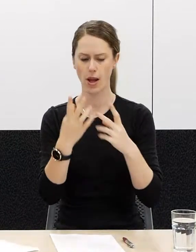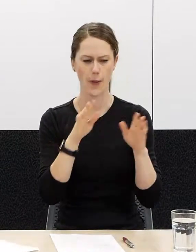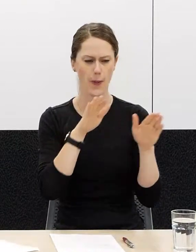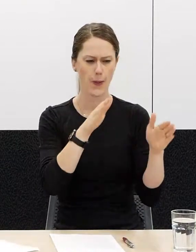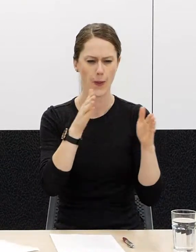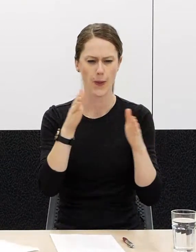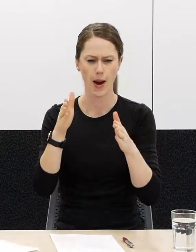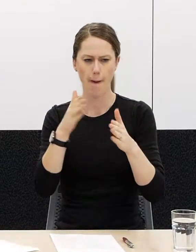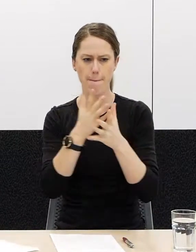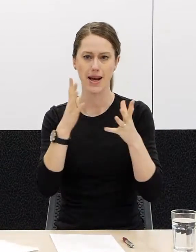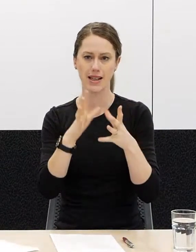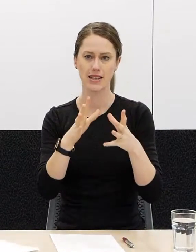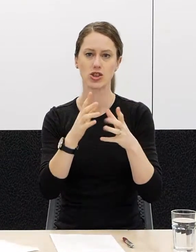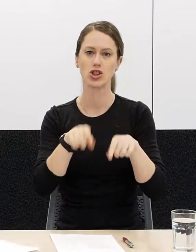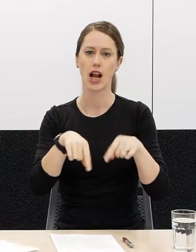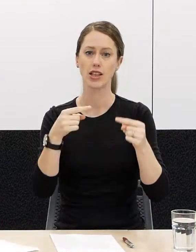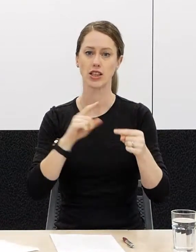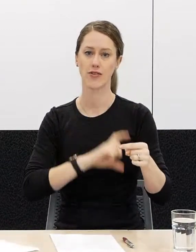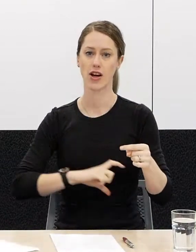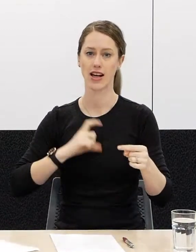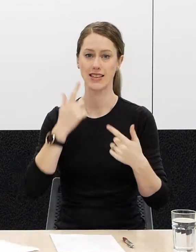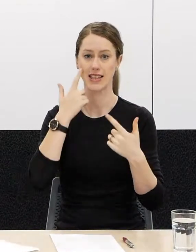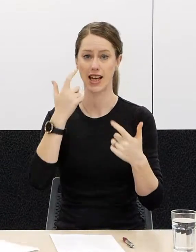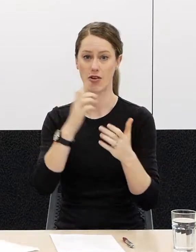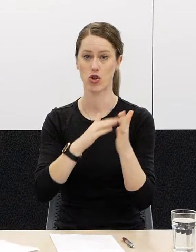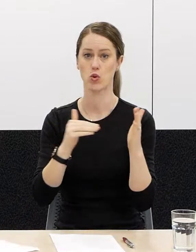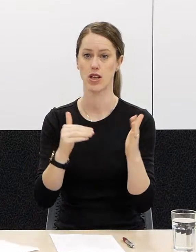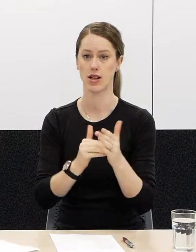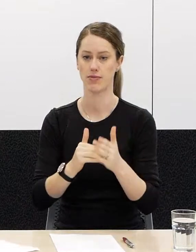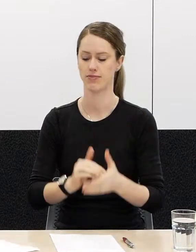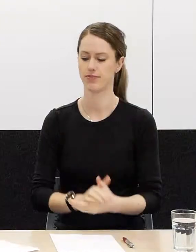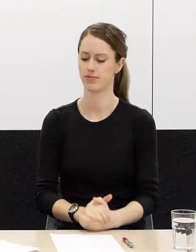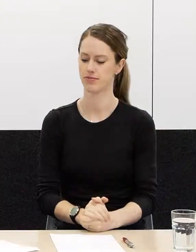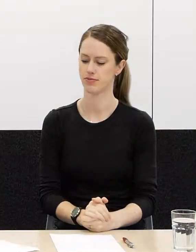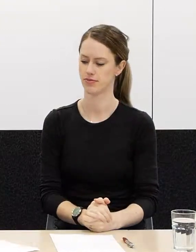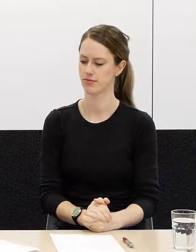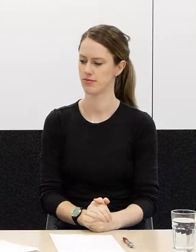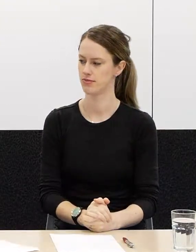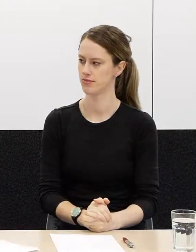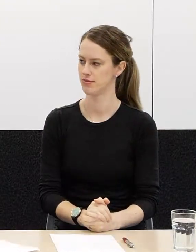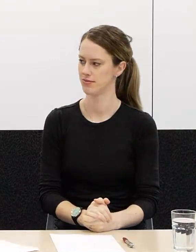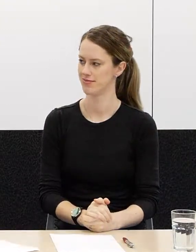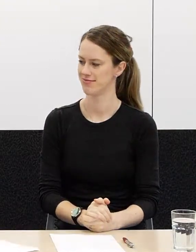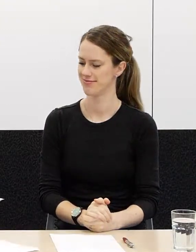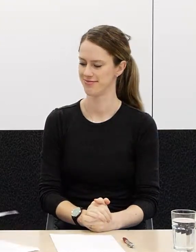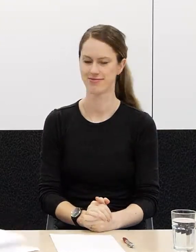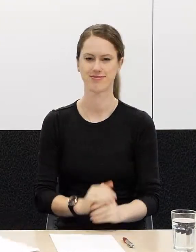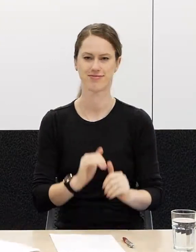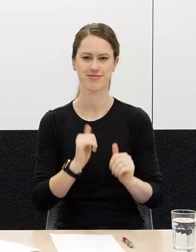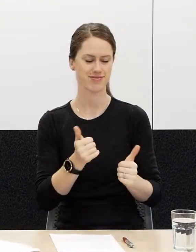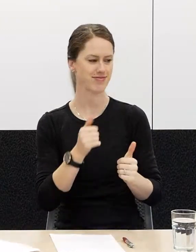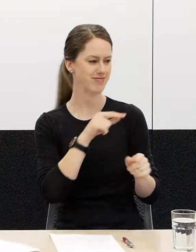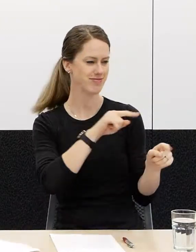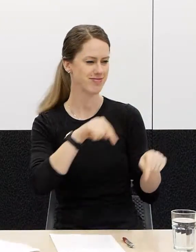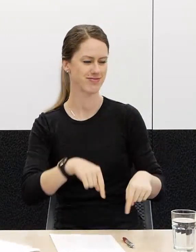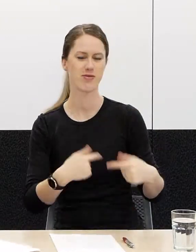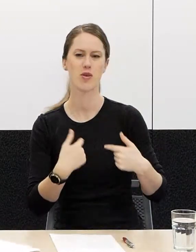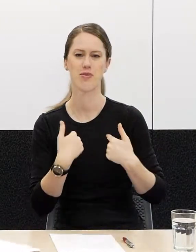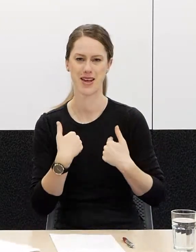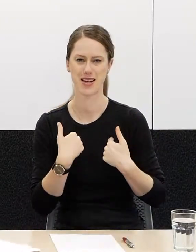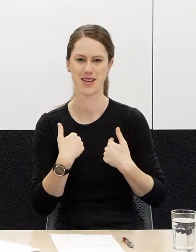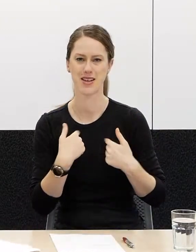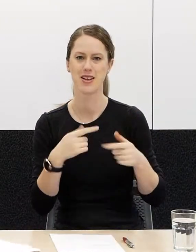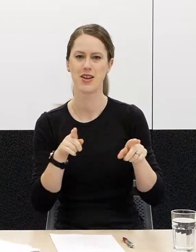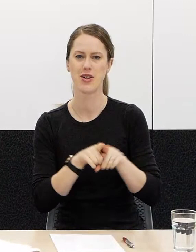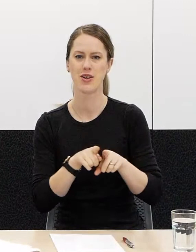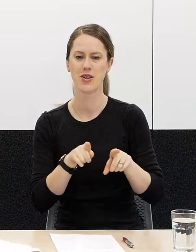the big challenges we have in cancer care and control in New Zealand. That's great, and it's great having you here with me. I